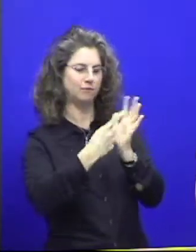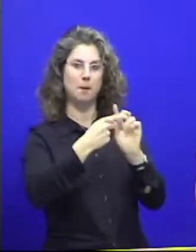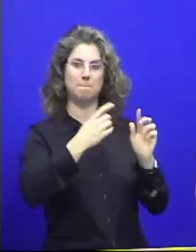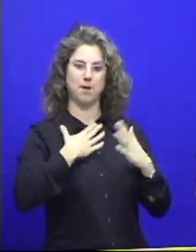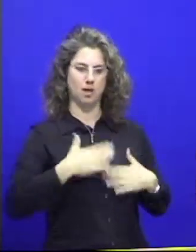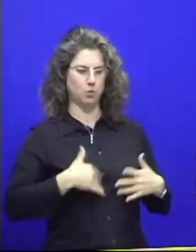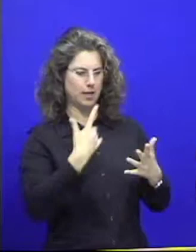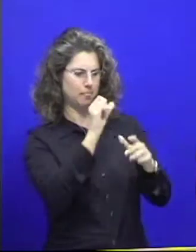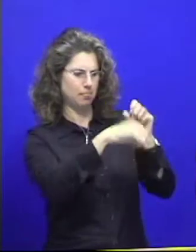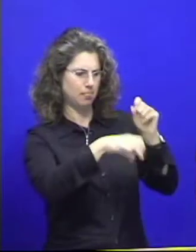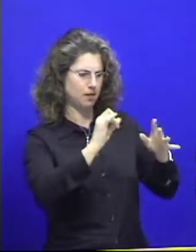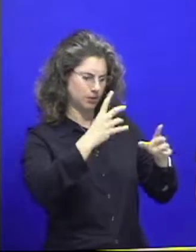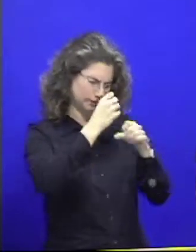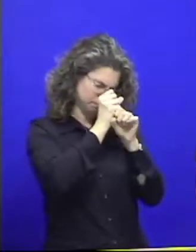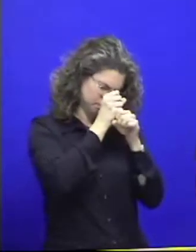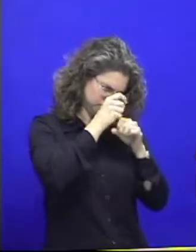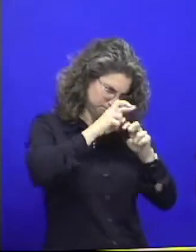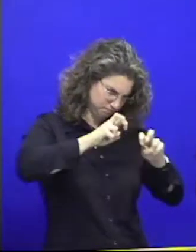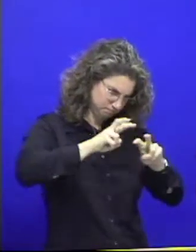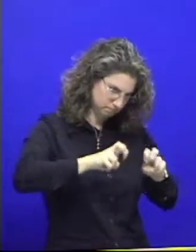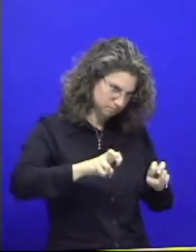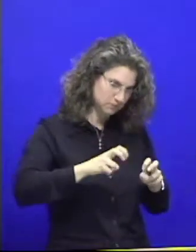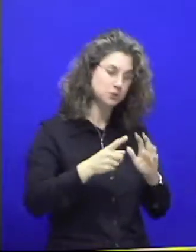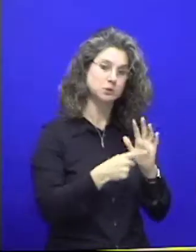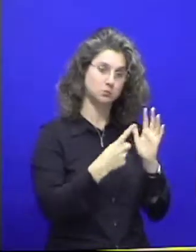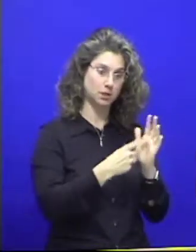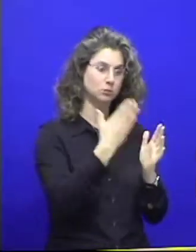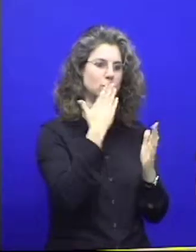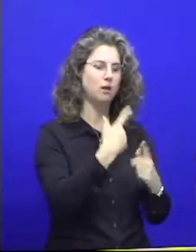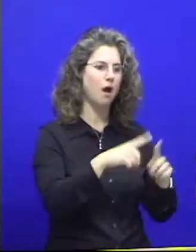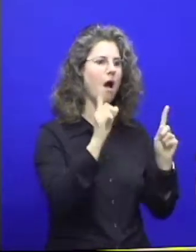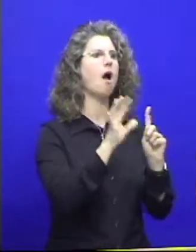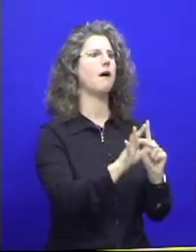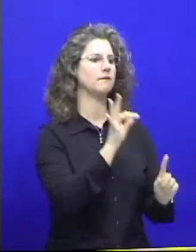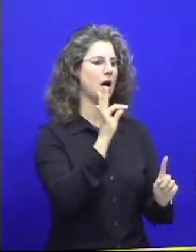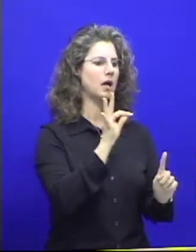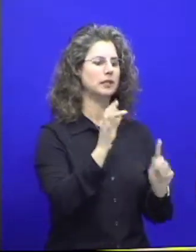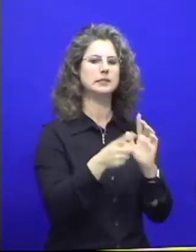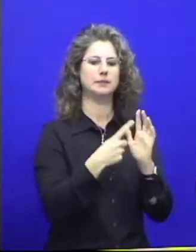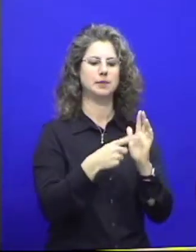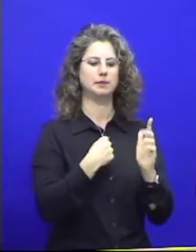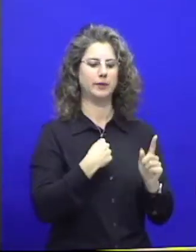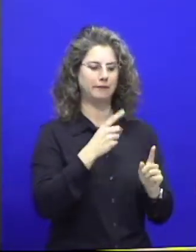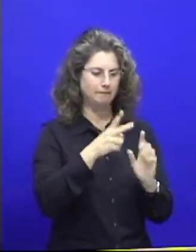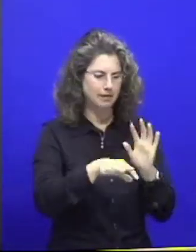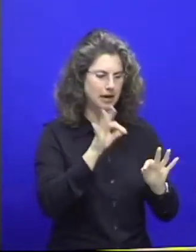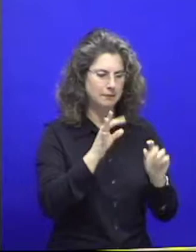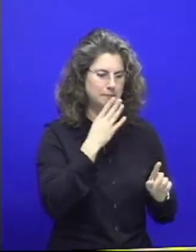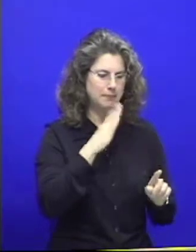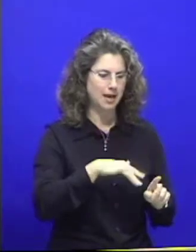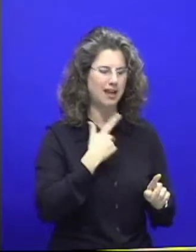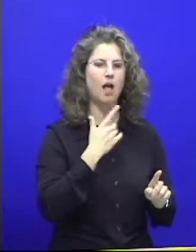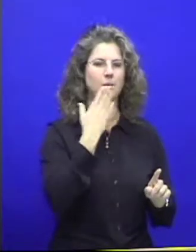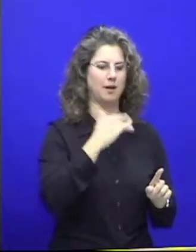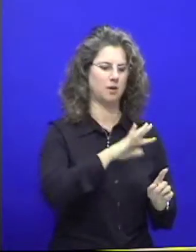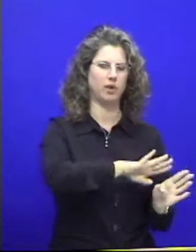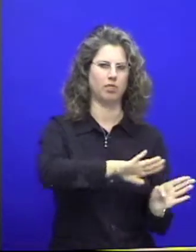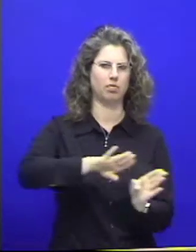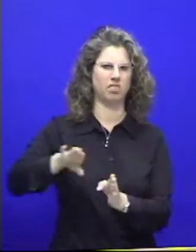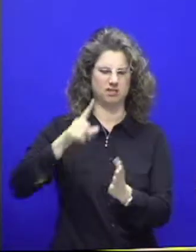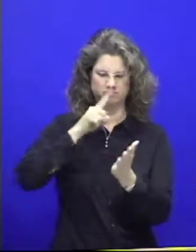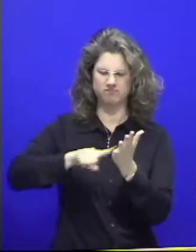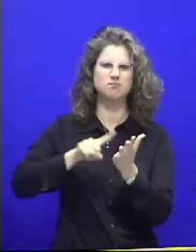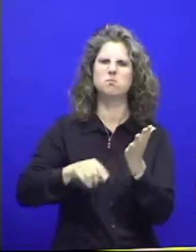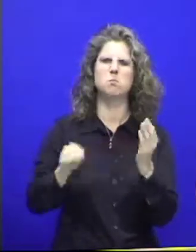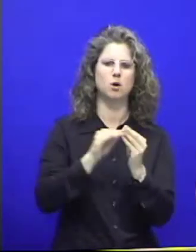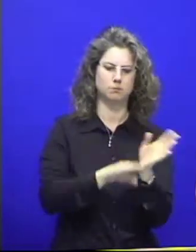phase, we have good discoveries. And we also have some bad ones, and we ignore the bad ones. We say, no point in exploring that further.